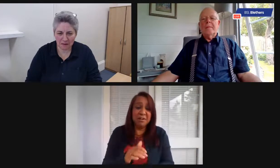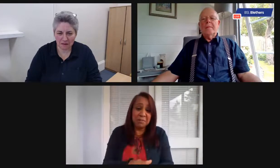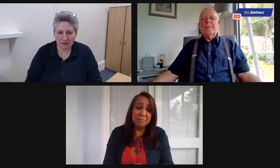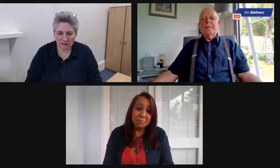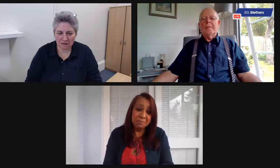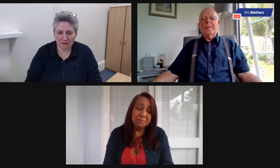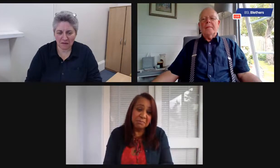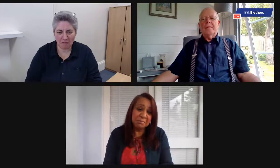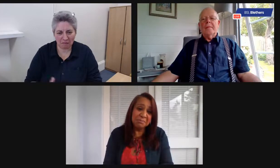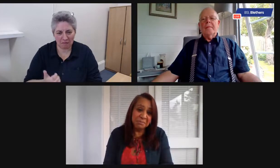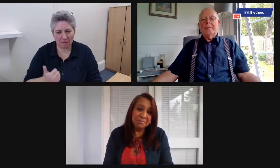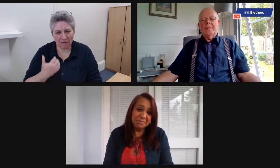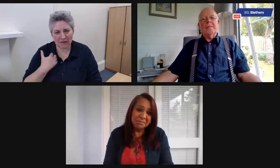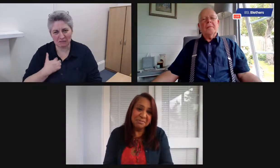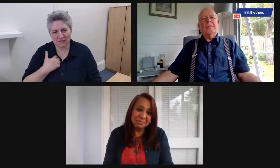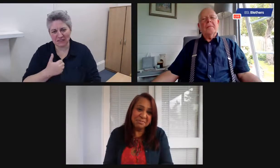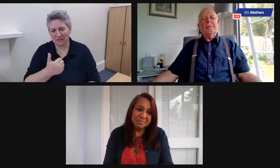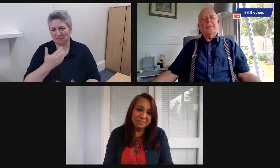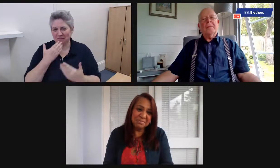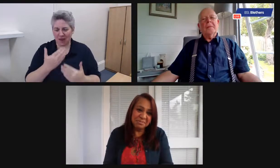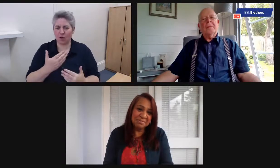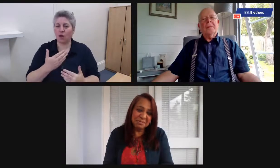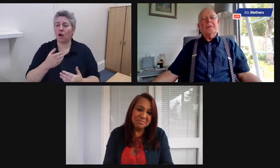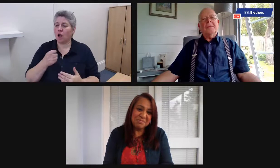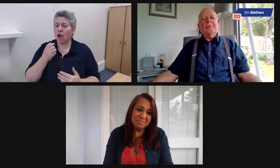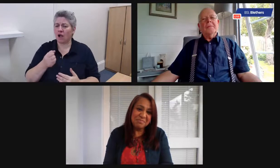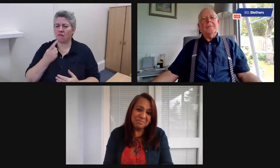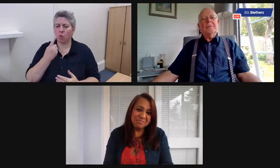family, or even by myself, just looking around me.